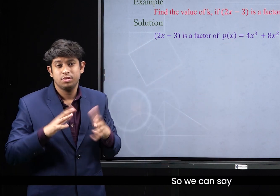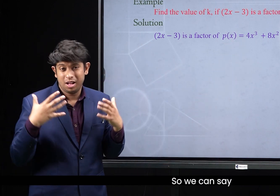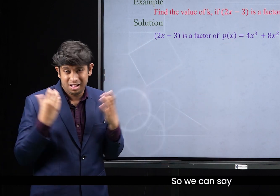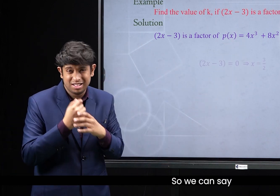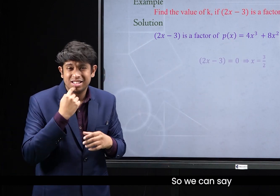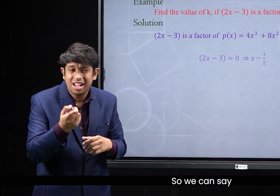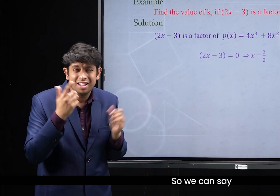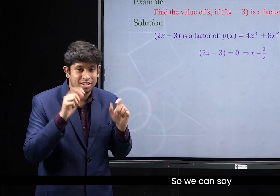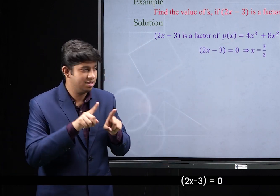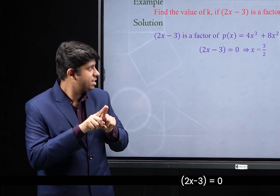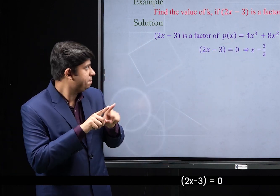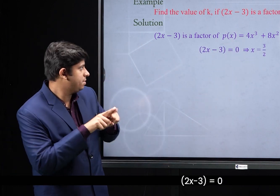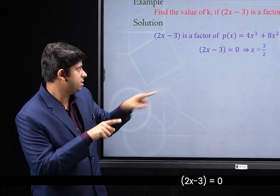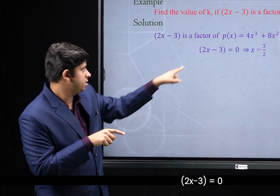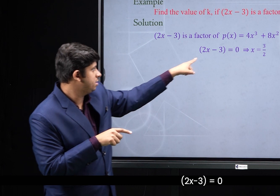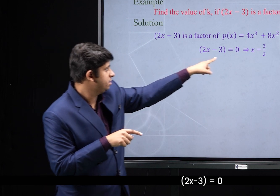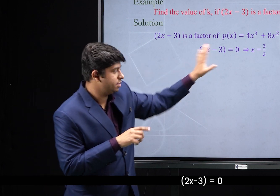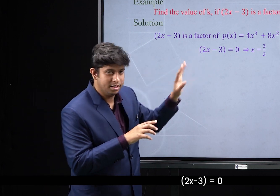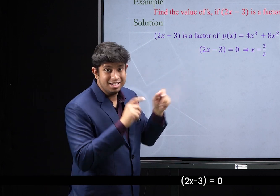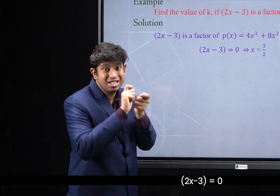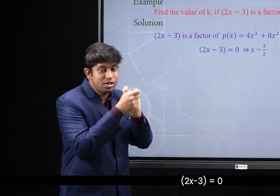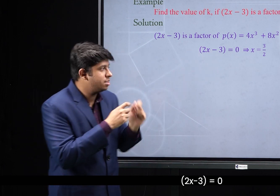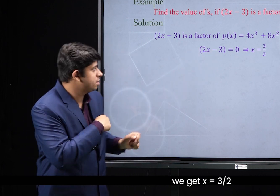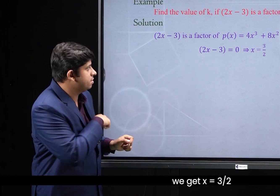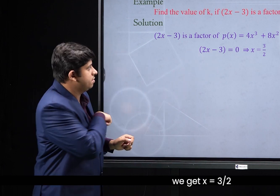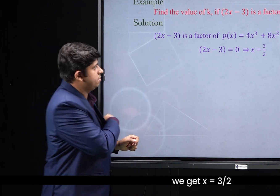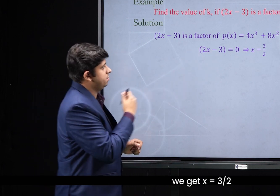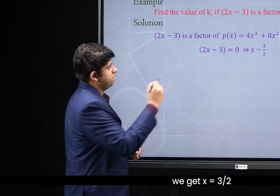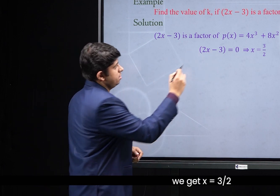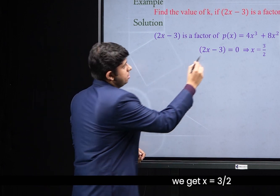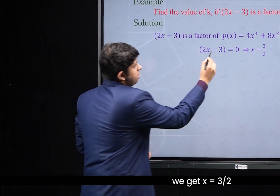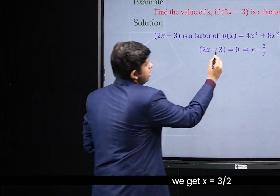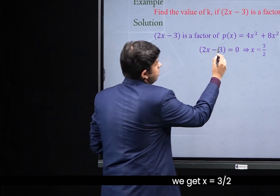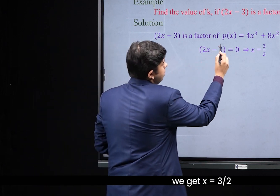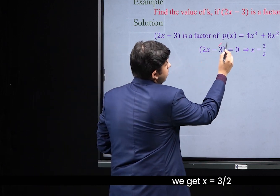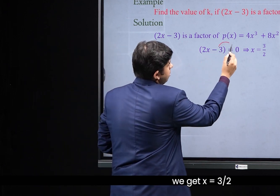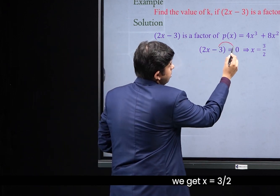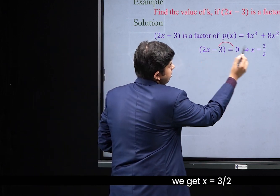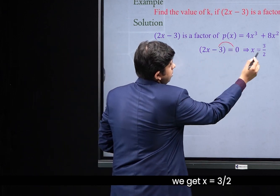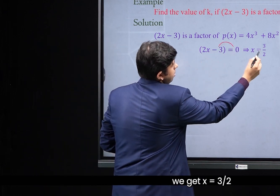So we can say 2x minus 3 is equal to 0. We get x equal to 3 by 2.